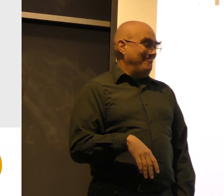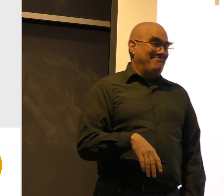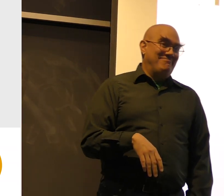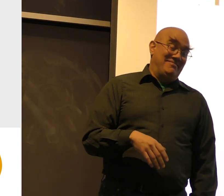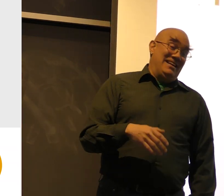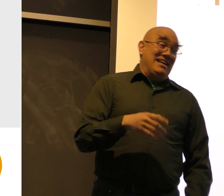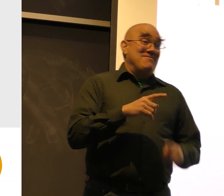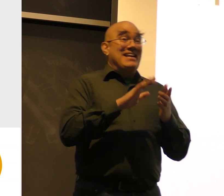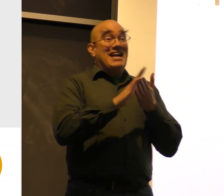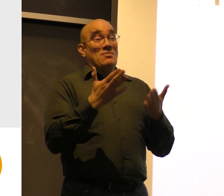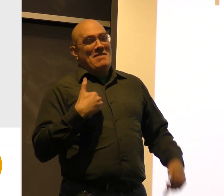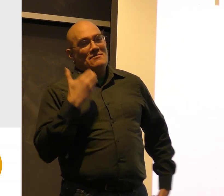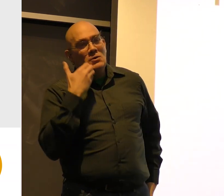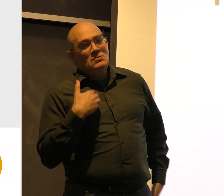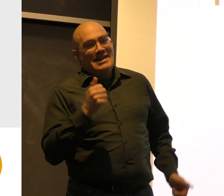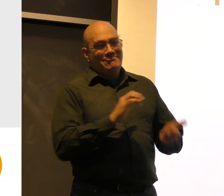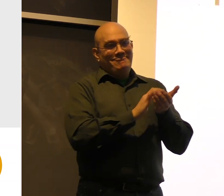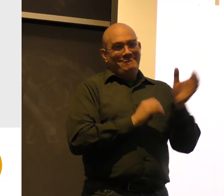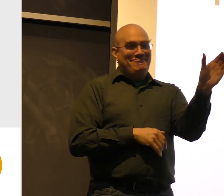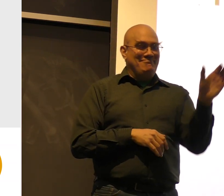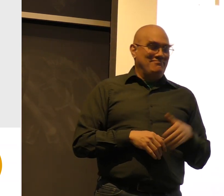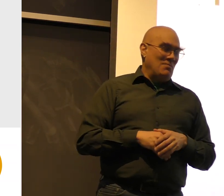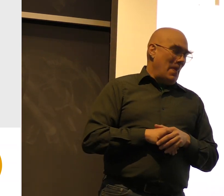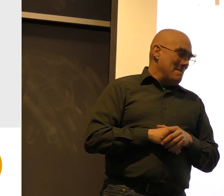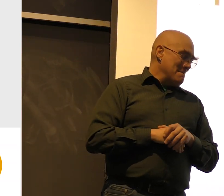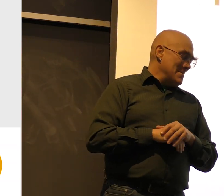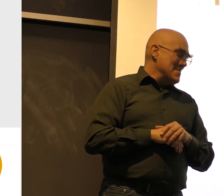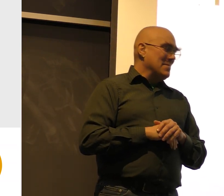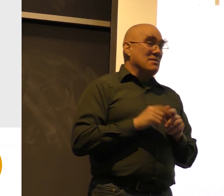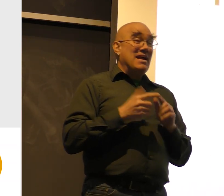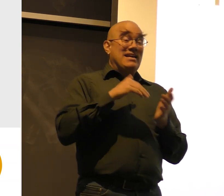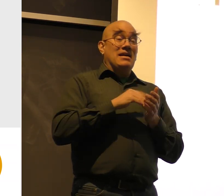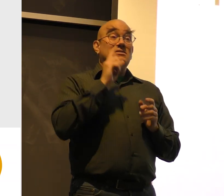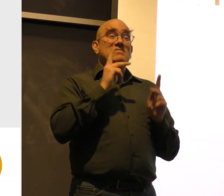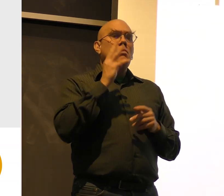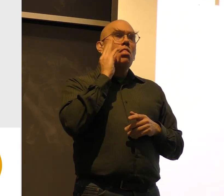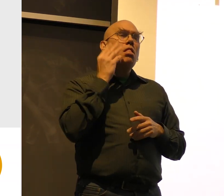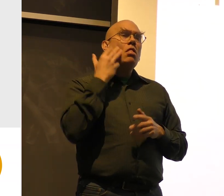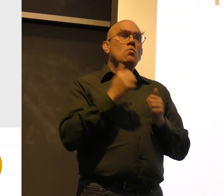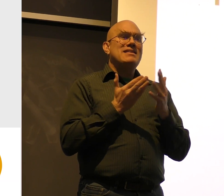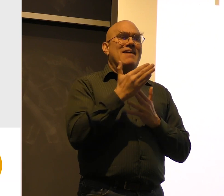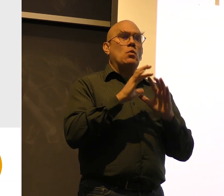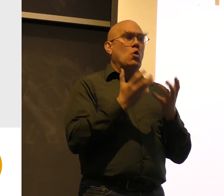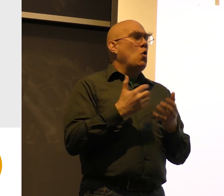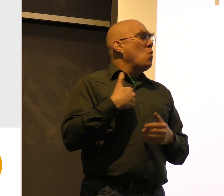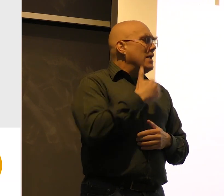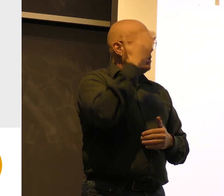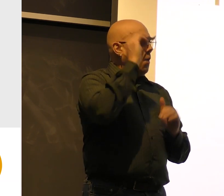paper. So I guess that's nice, we've got our phones in our back pockets and we can use those to communicate. But again, deaf people have rich